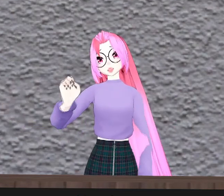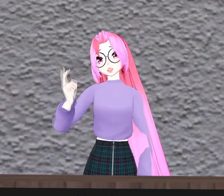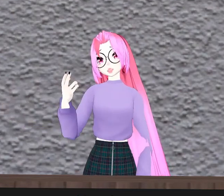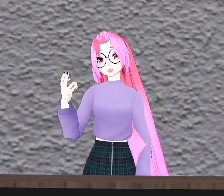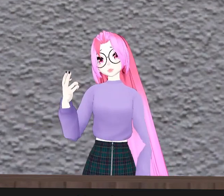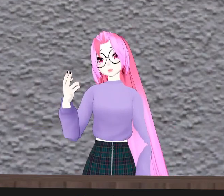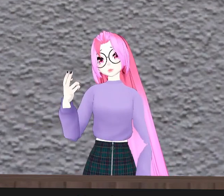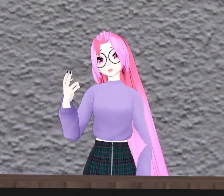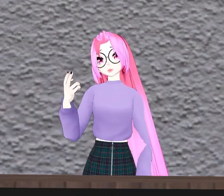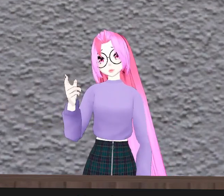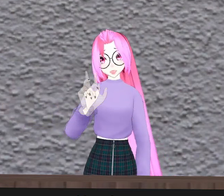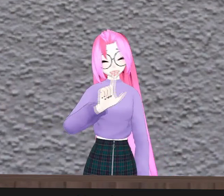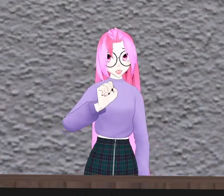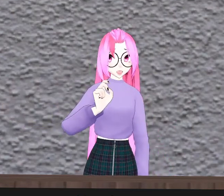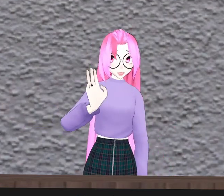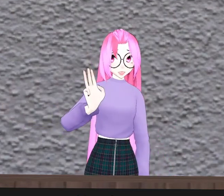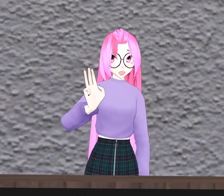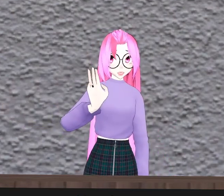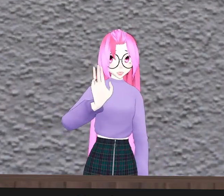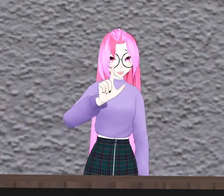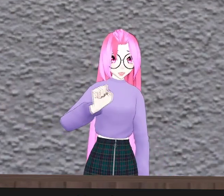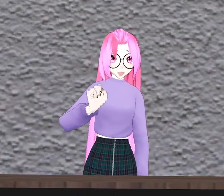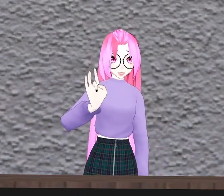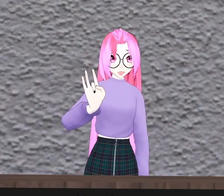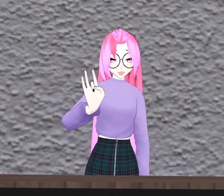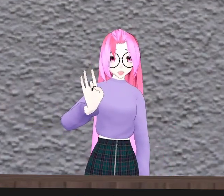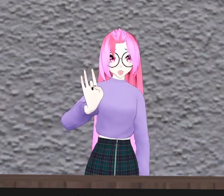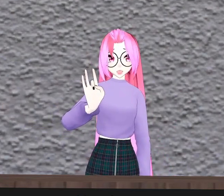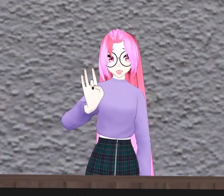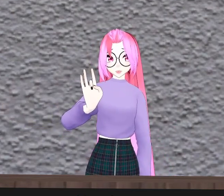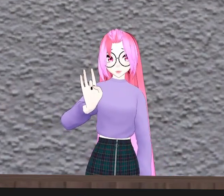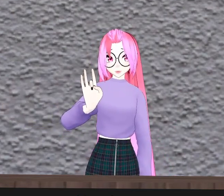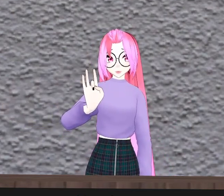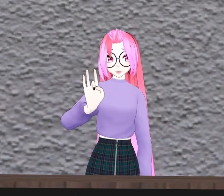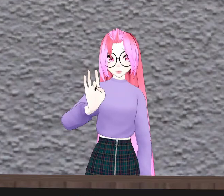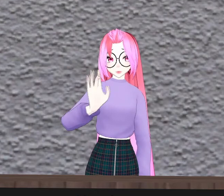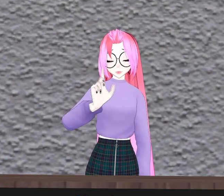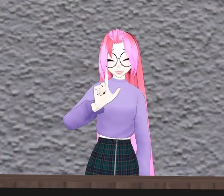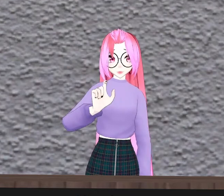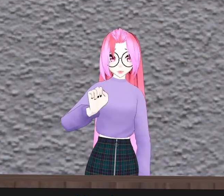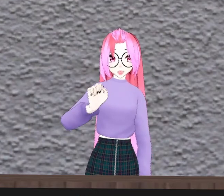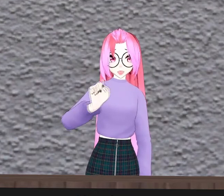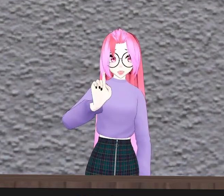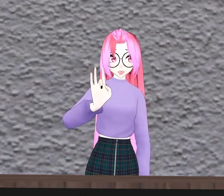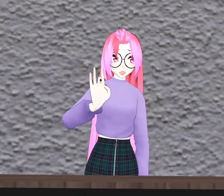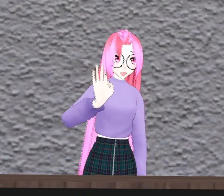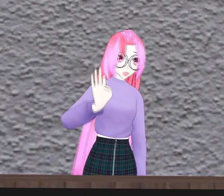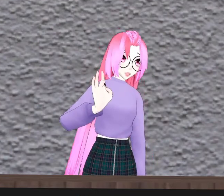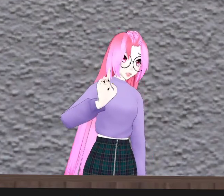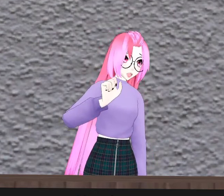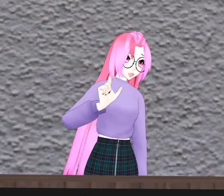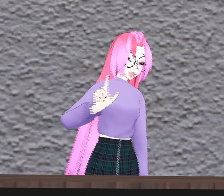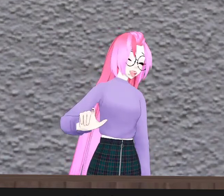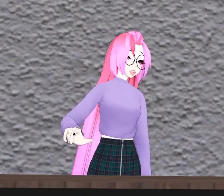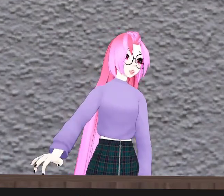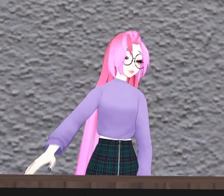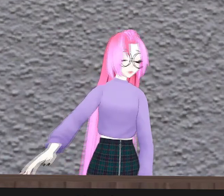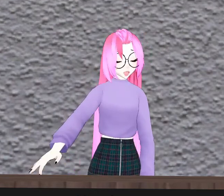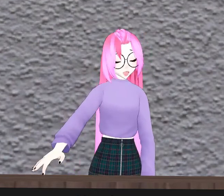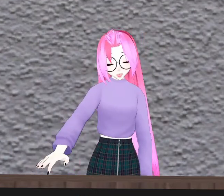Okay. And then 26, 27. That's all right. Yeah. 28, 29. Okay. Let's go through it